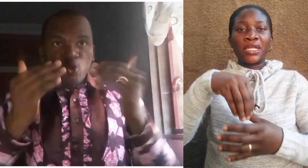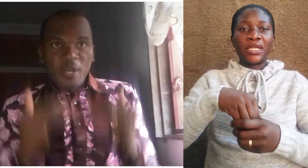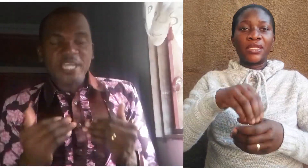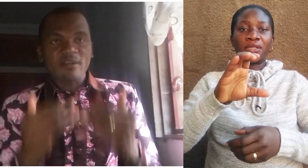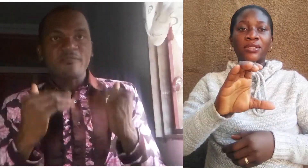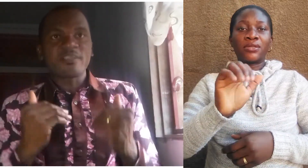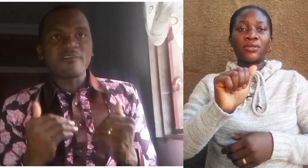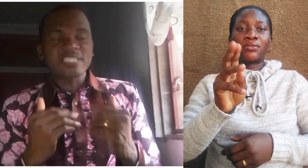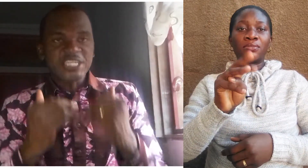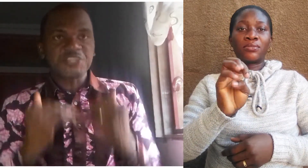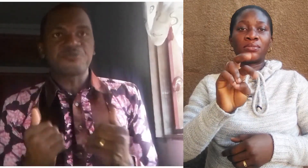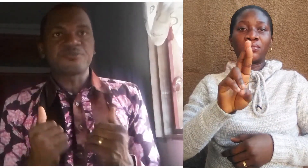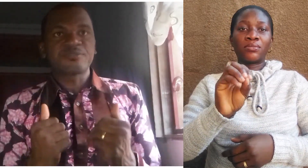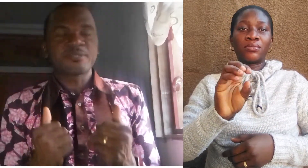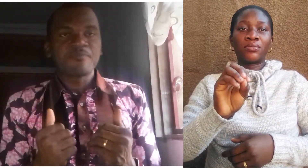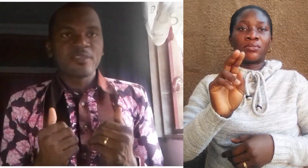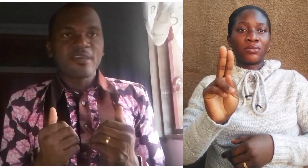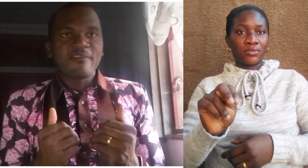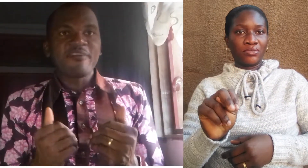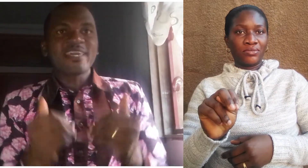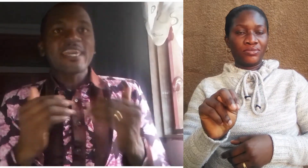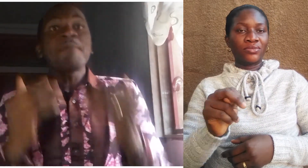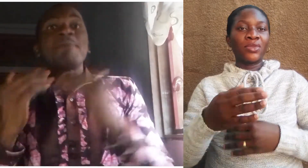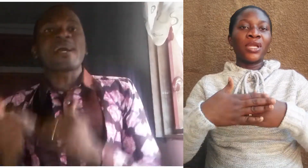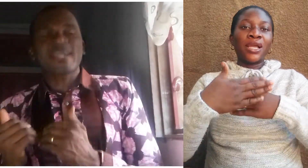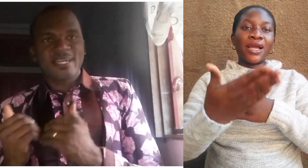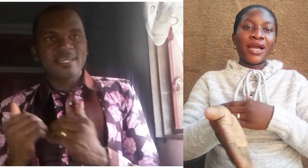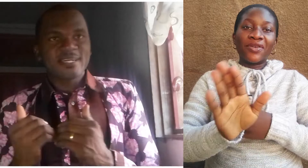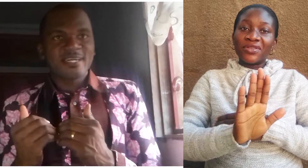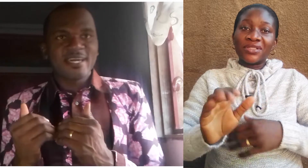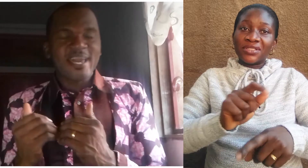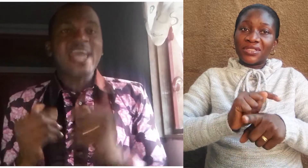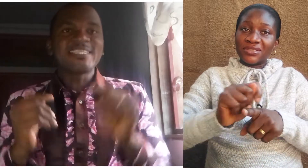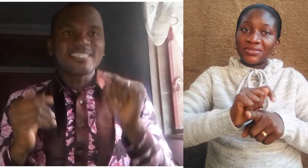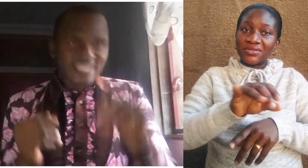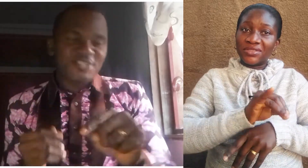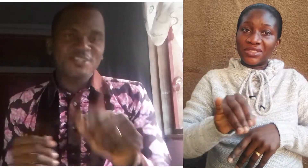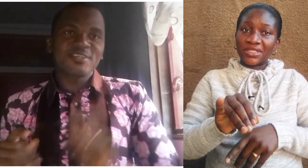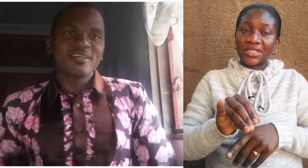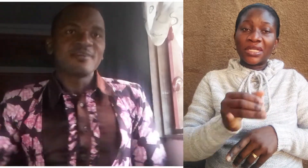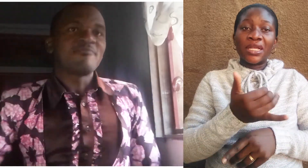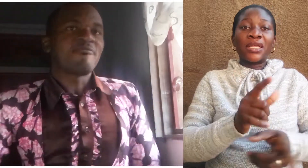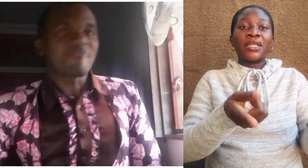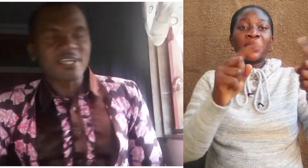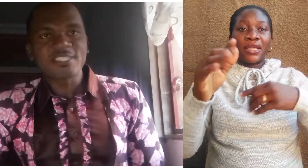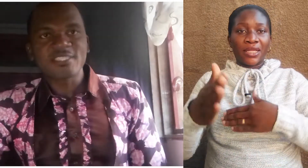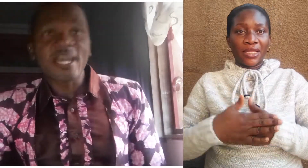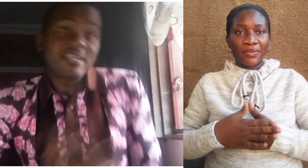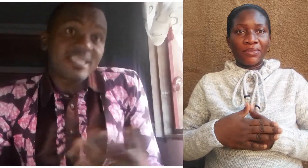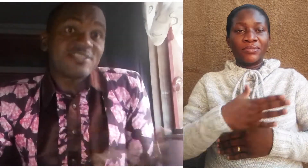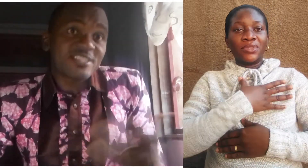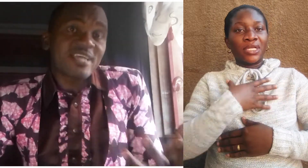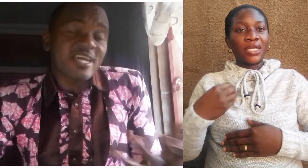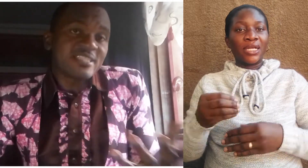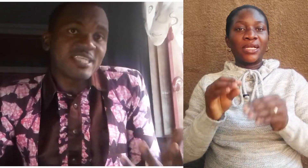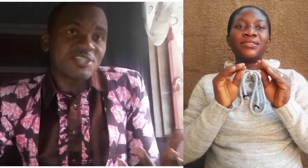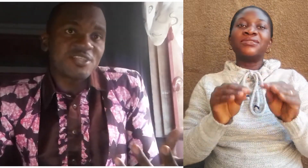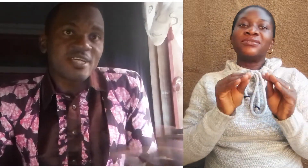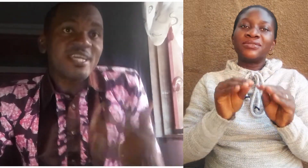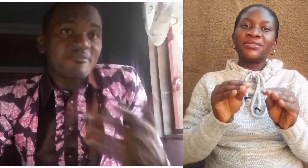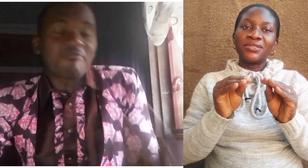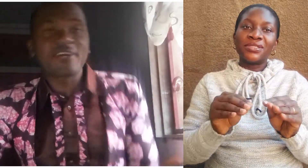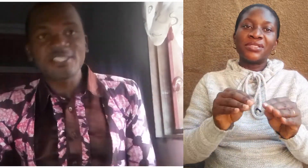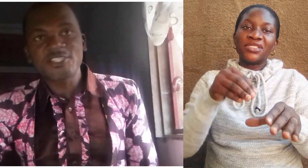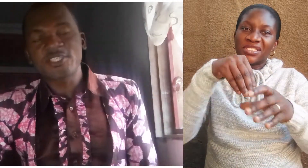after the training of deaf teachers, they came back and teach French